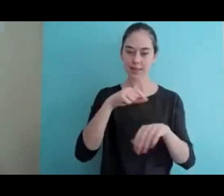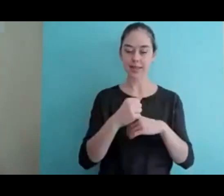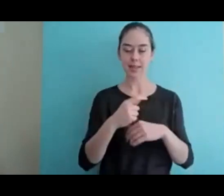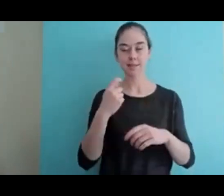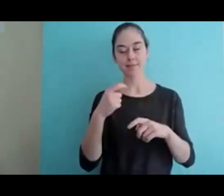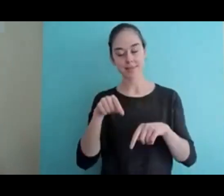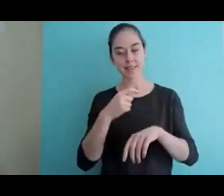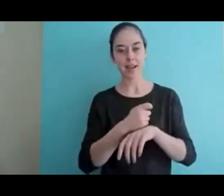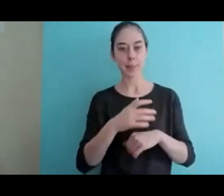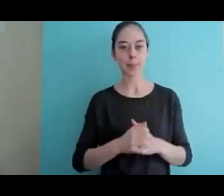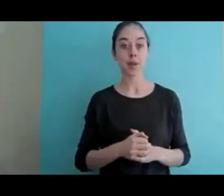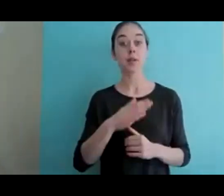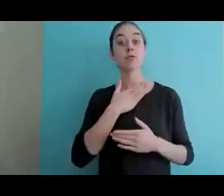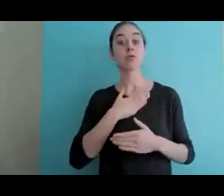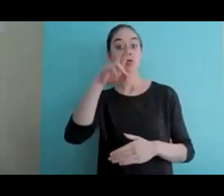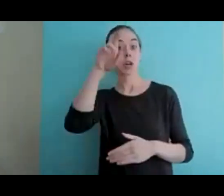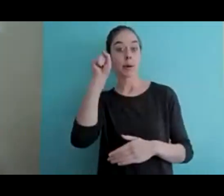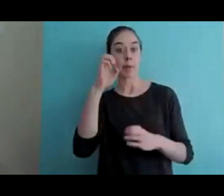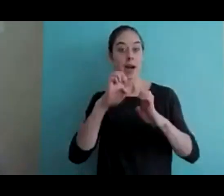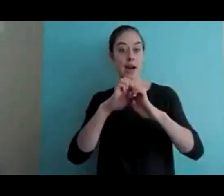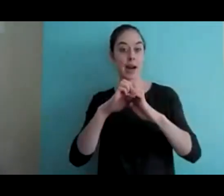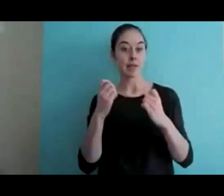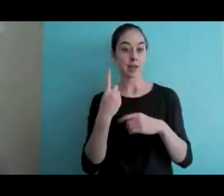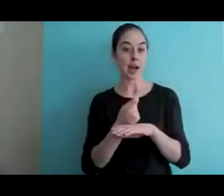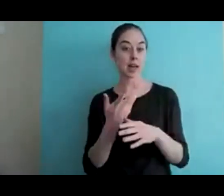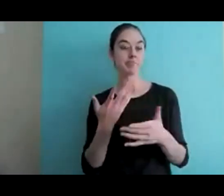Now, just remember, every time